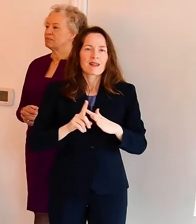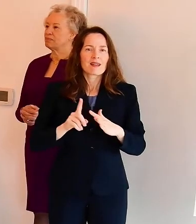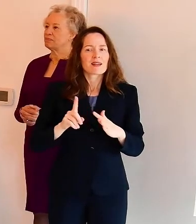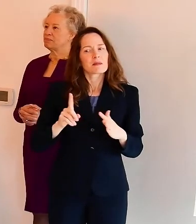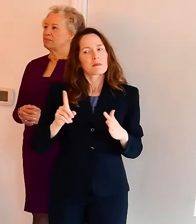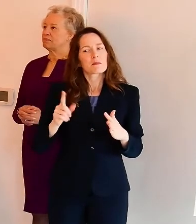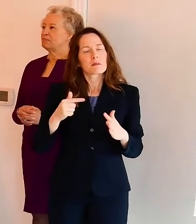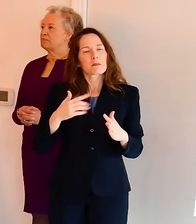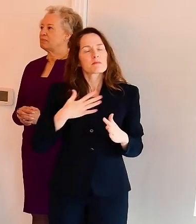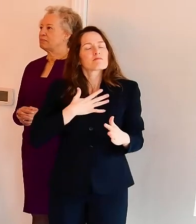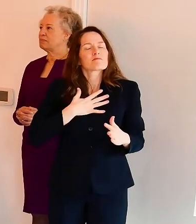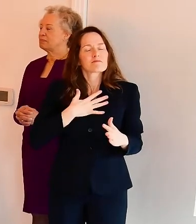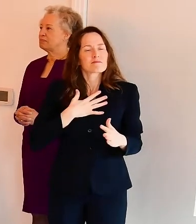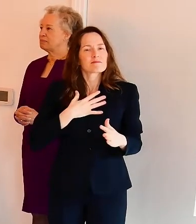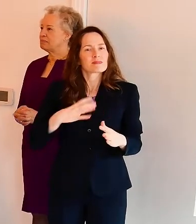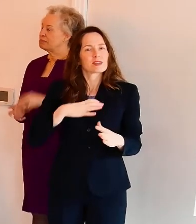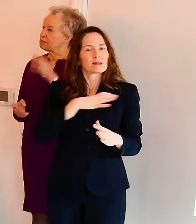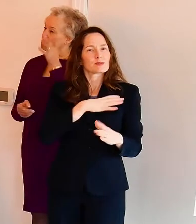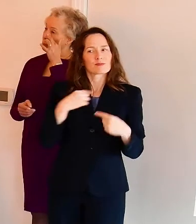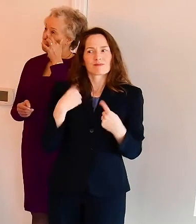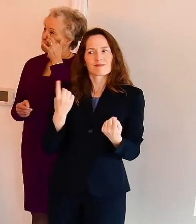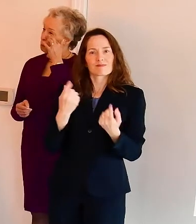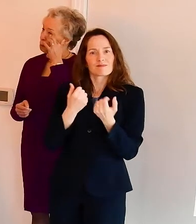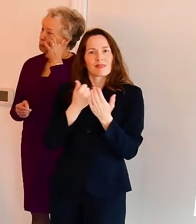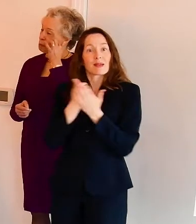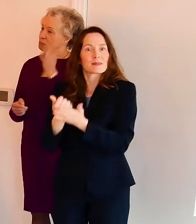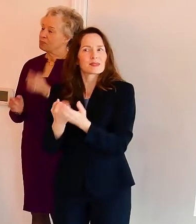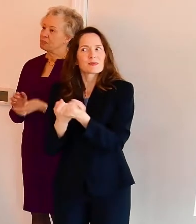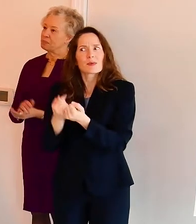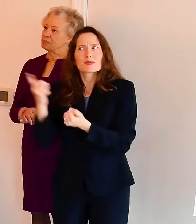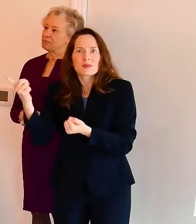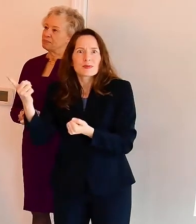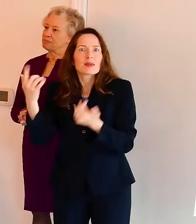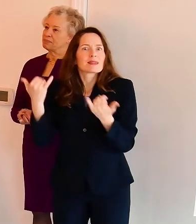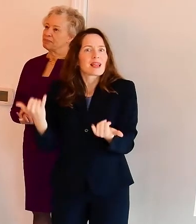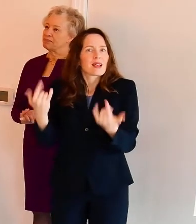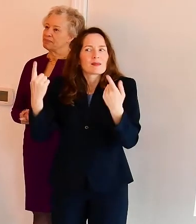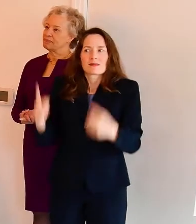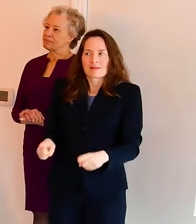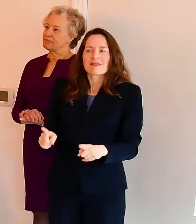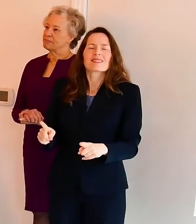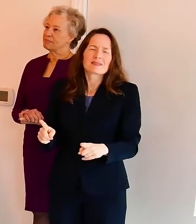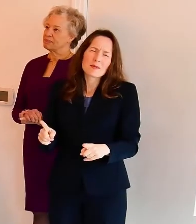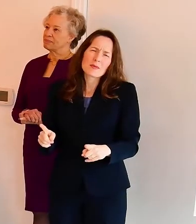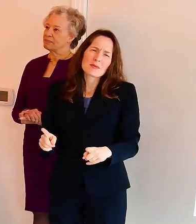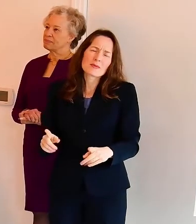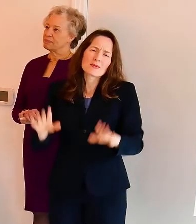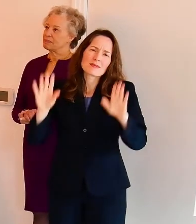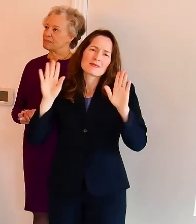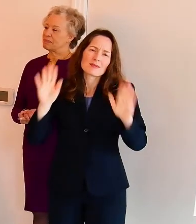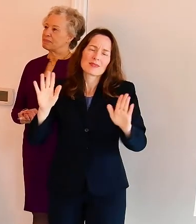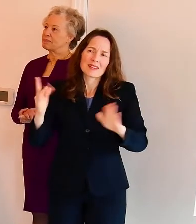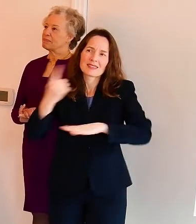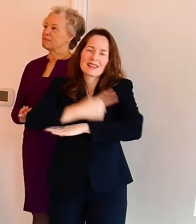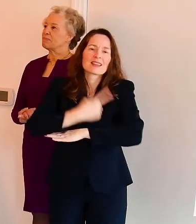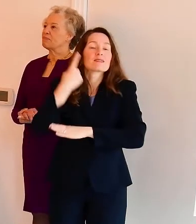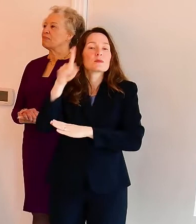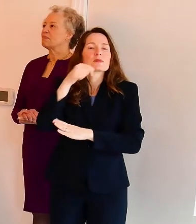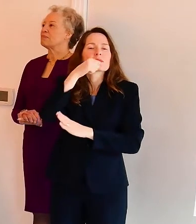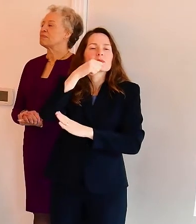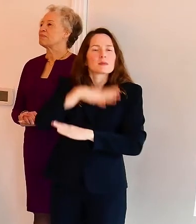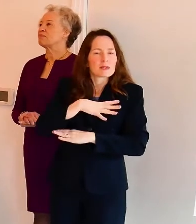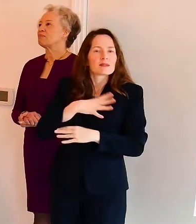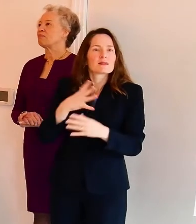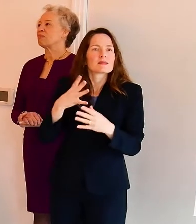is also helping to support her, it's just, again, another day that's great for, again, women